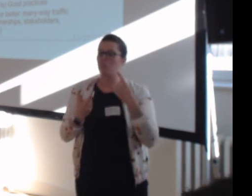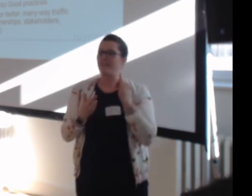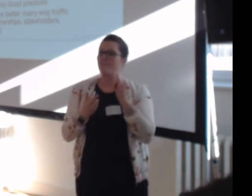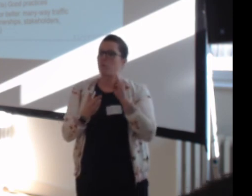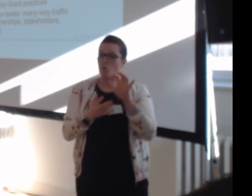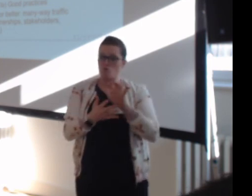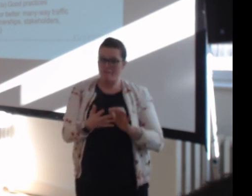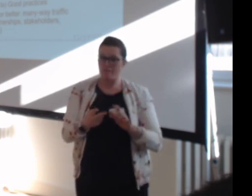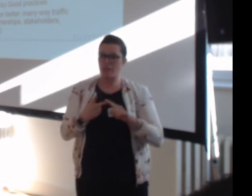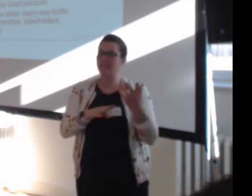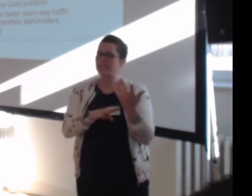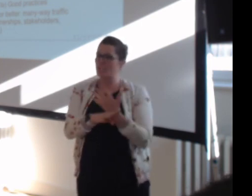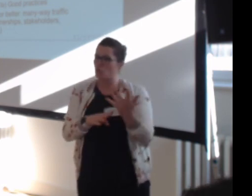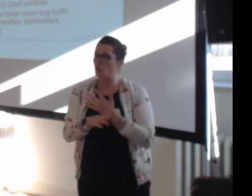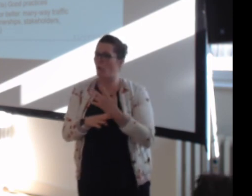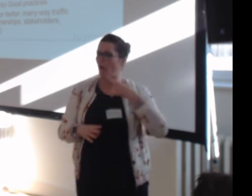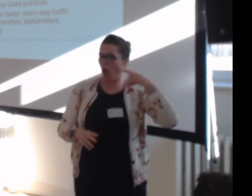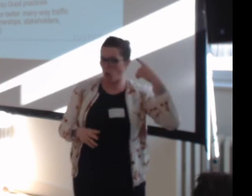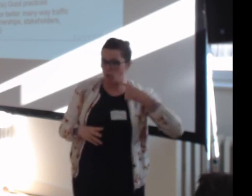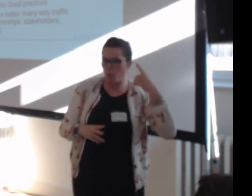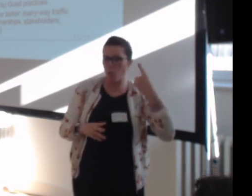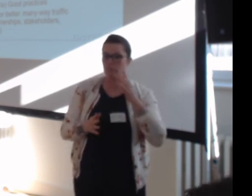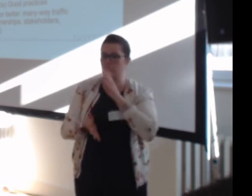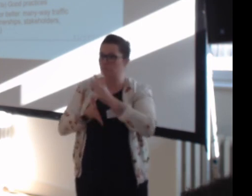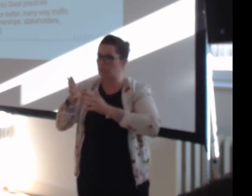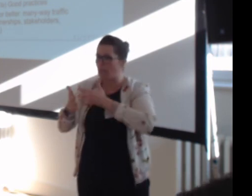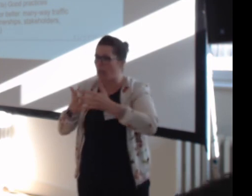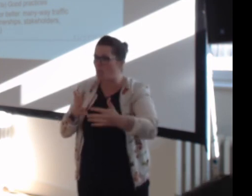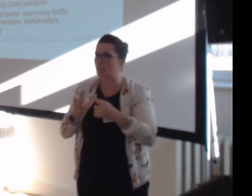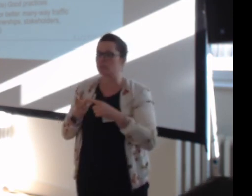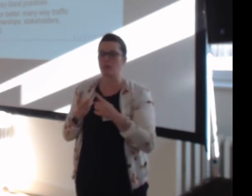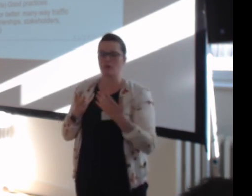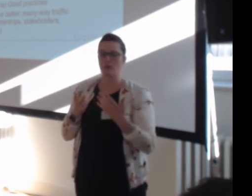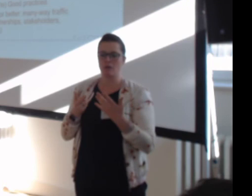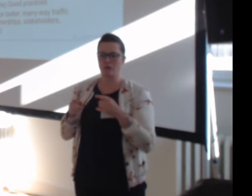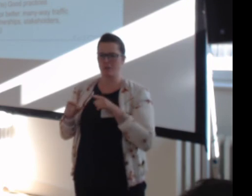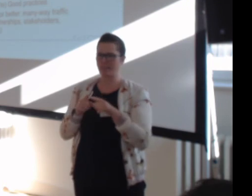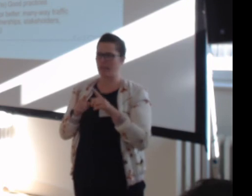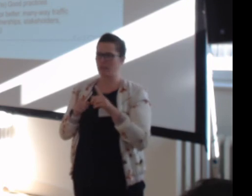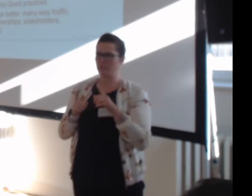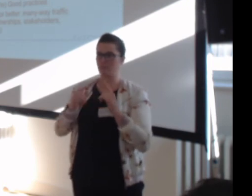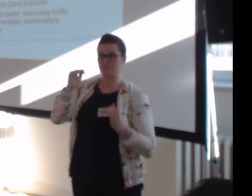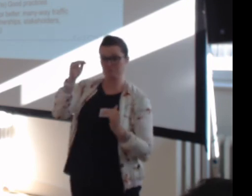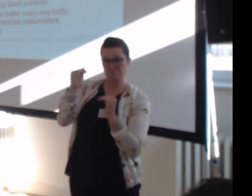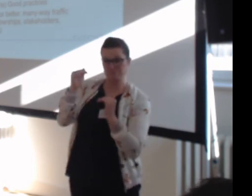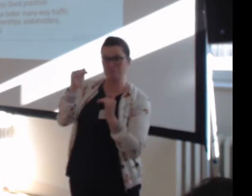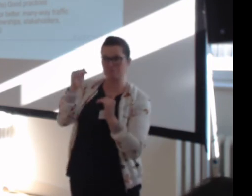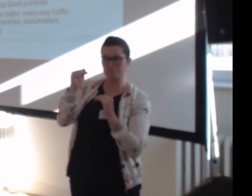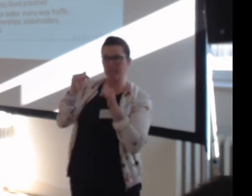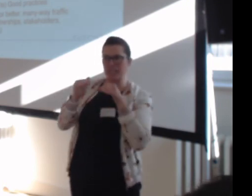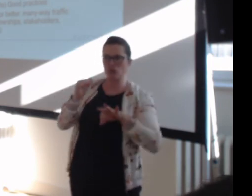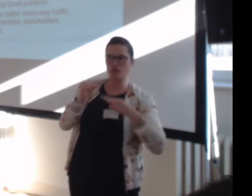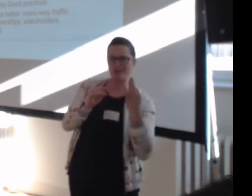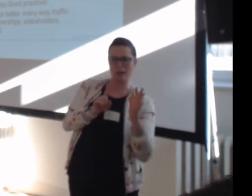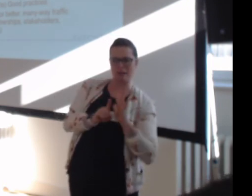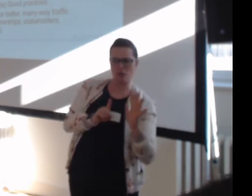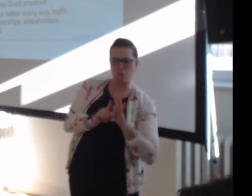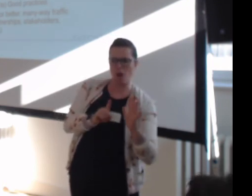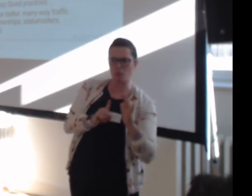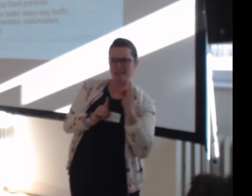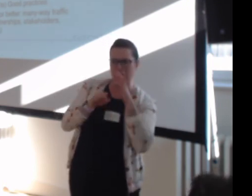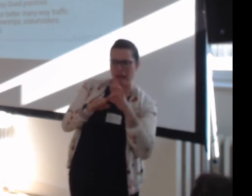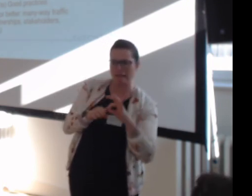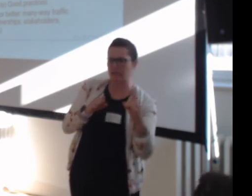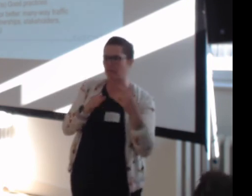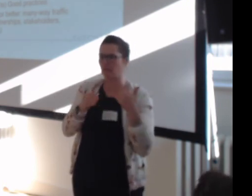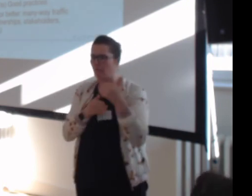instance, digital, audio, sign language. They have to be cut short and not too much background, introduction,